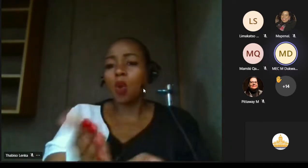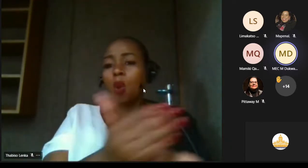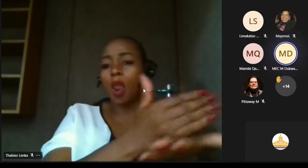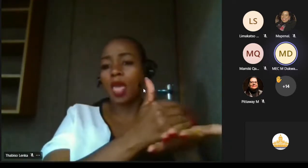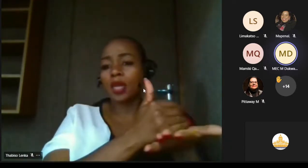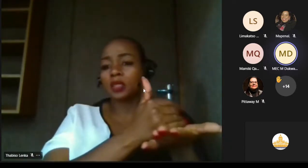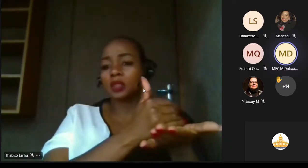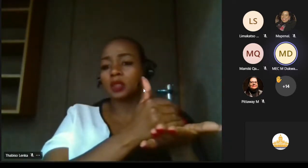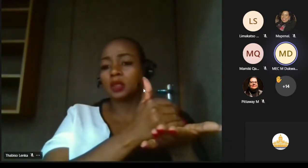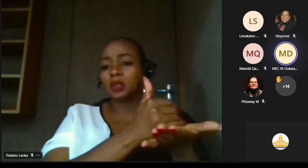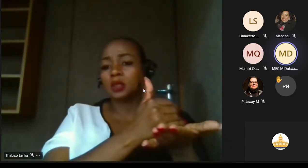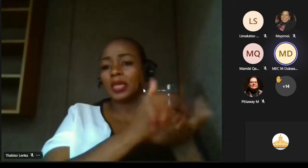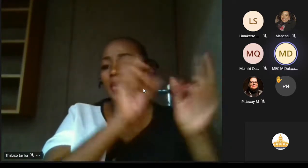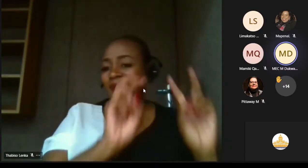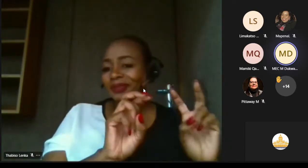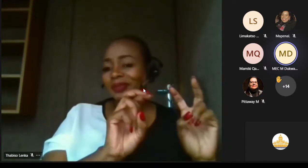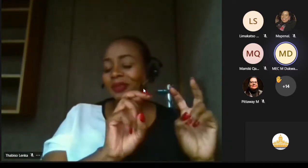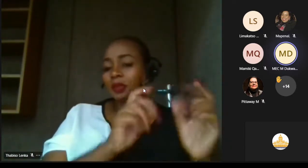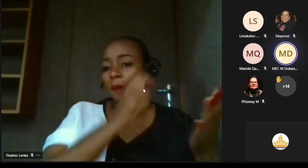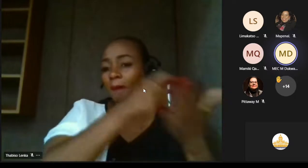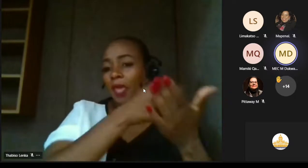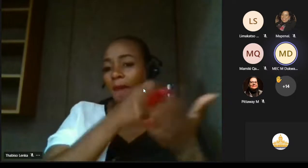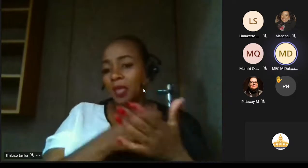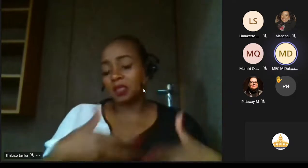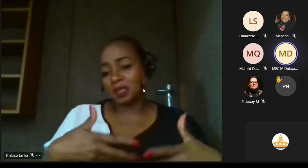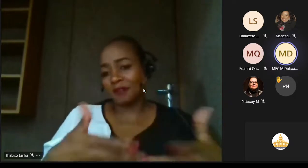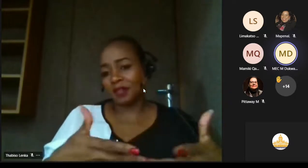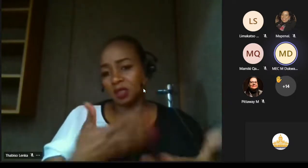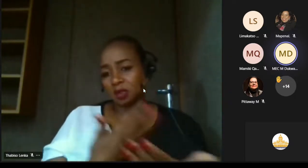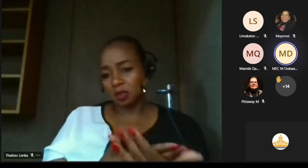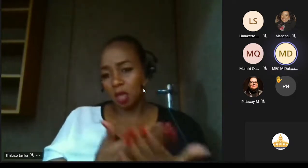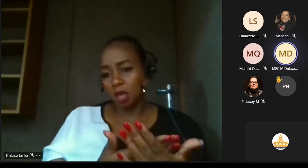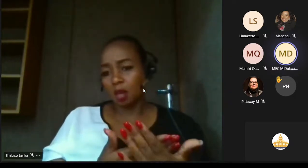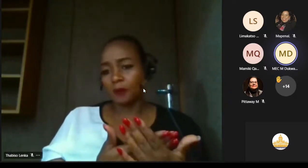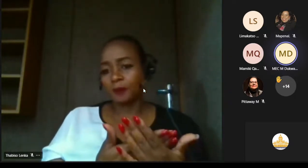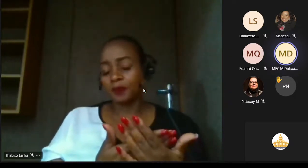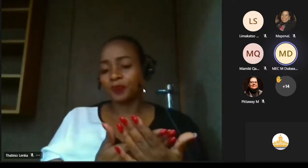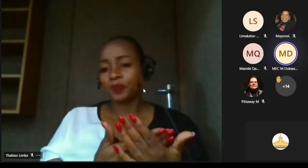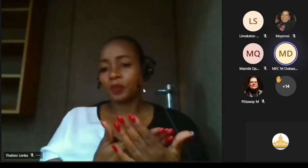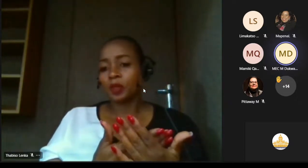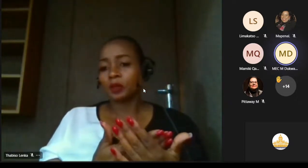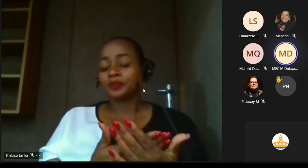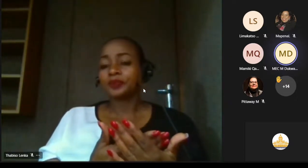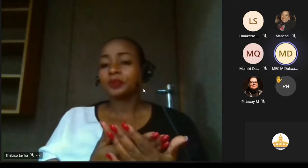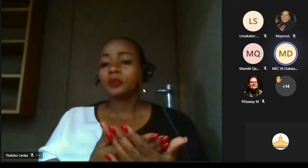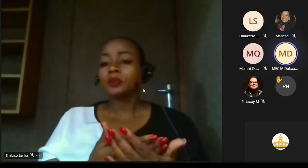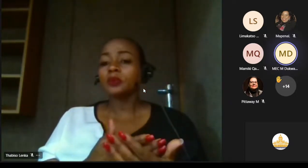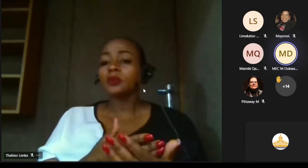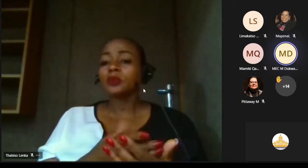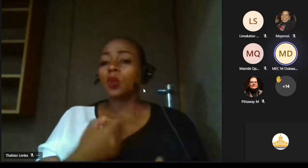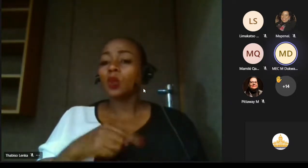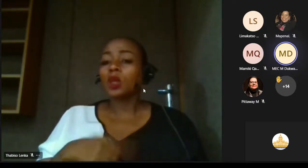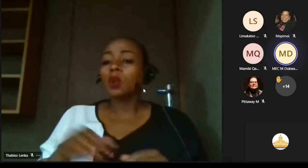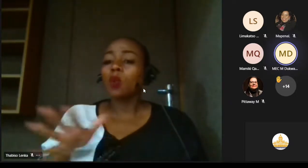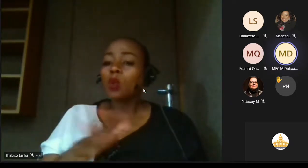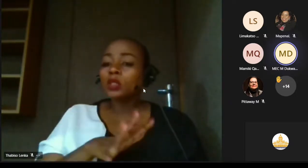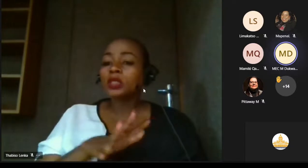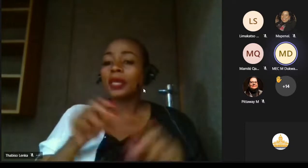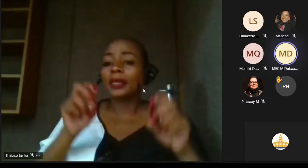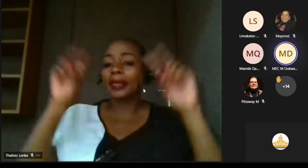undermine our capacity to pay service providers. The consistent water and electricity cuts during the